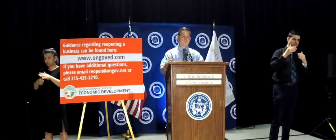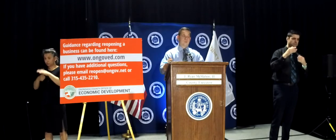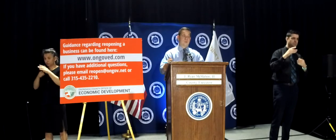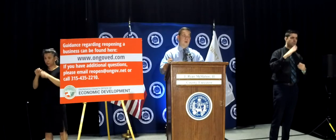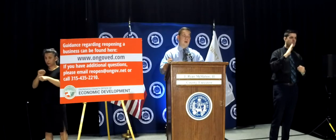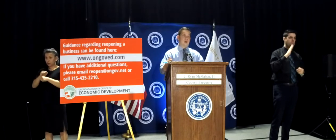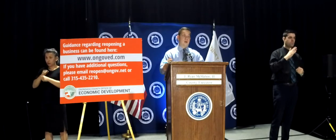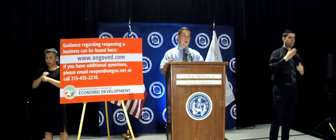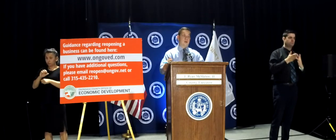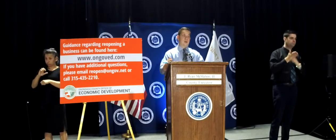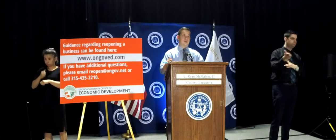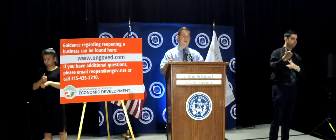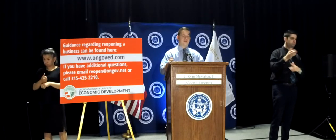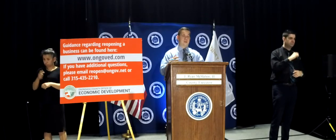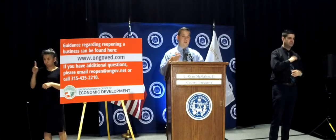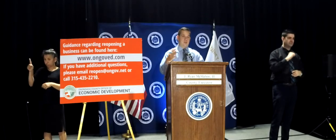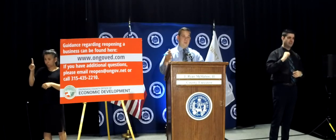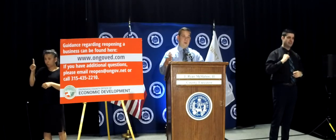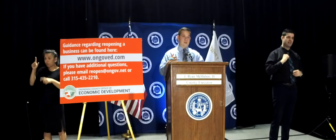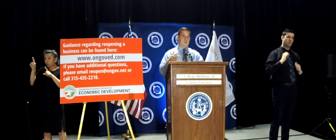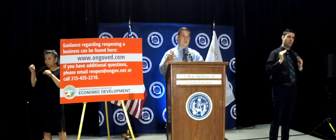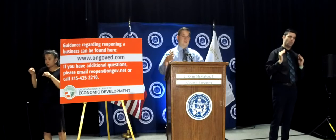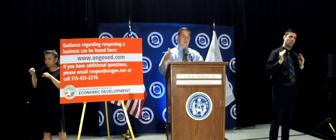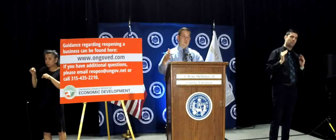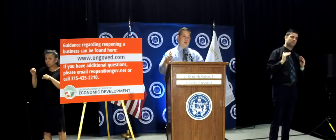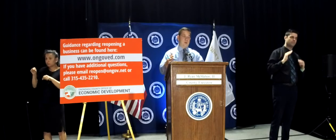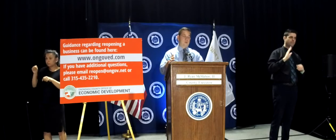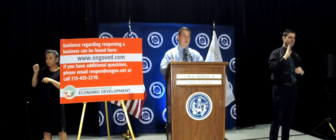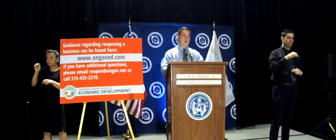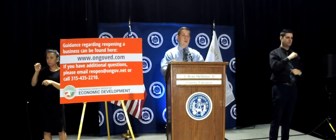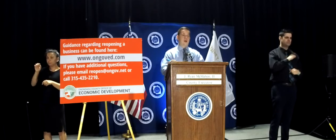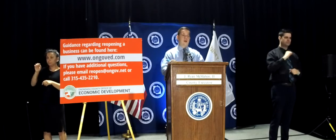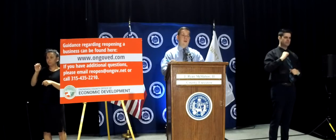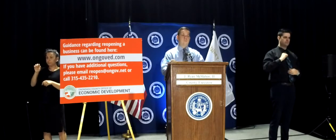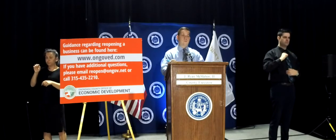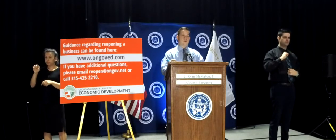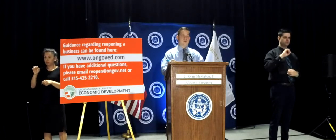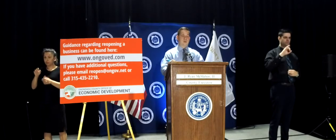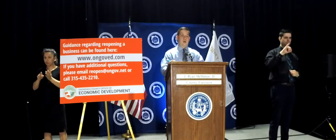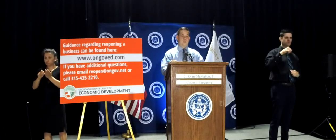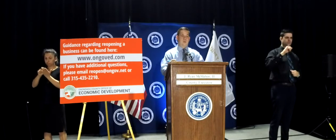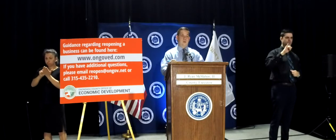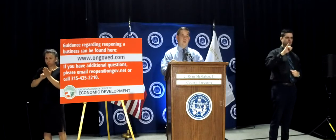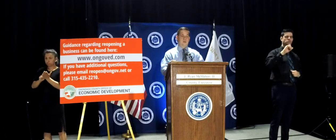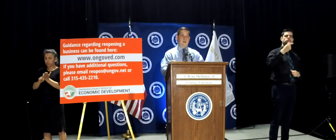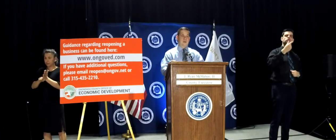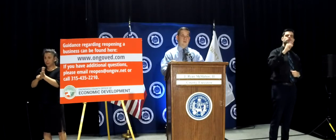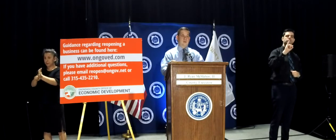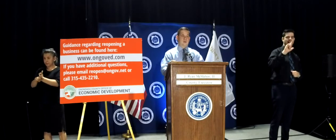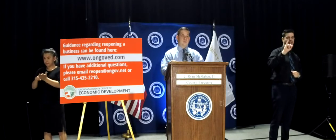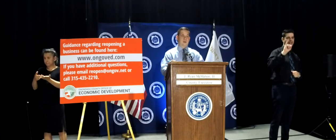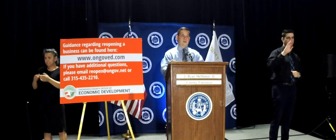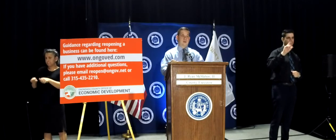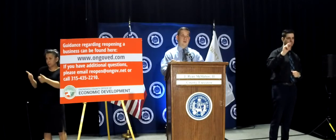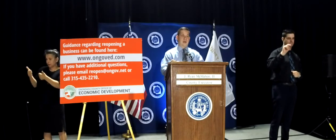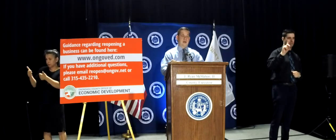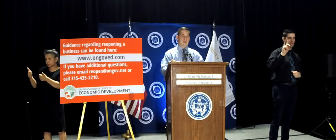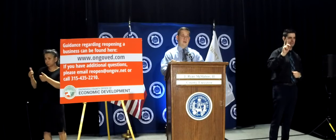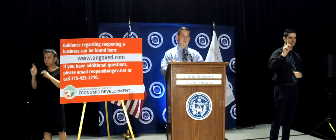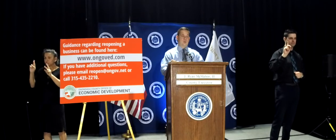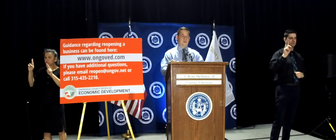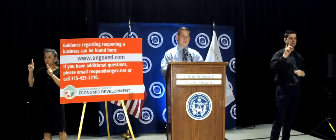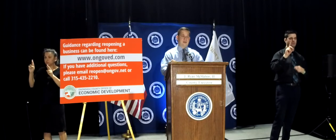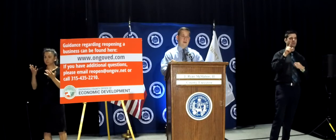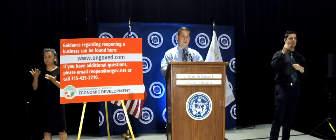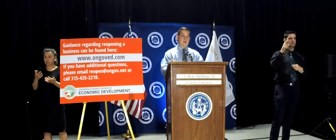Senate. And I think Senator Gillibrand has sponsored that as well. There's another bill in the Senate by Senator